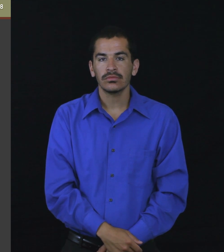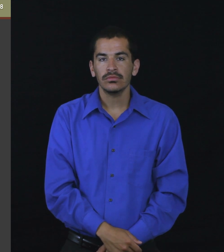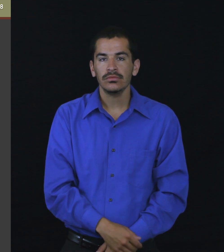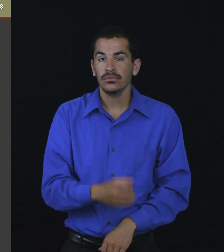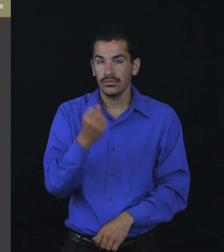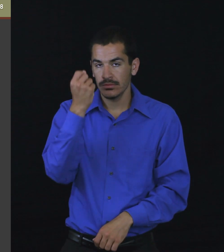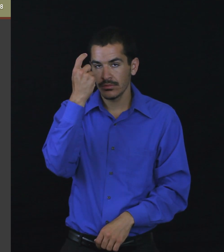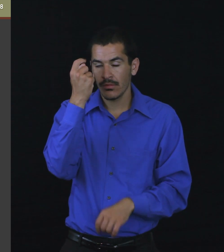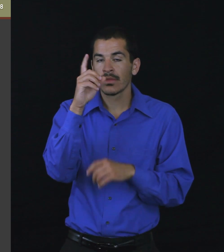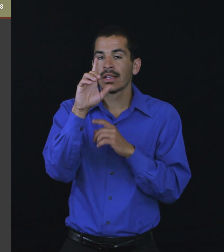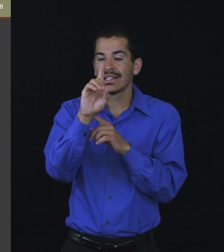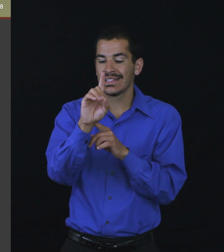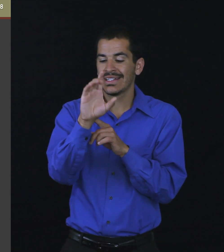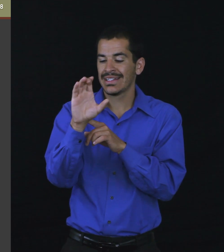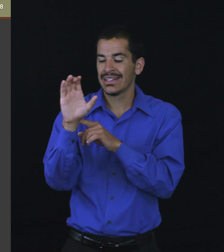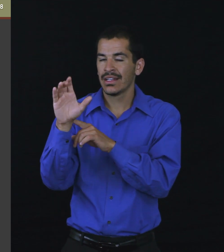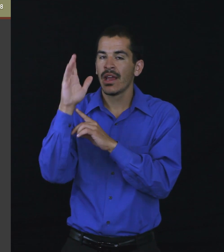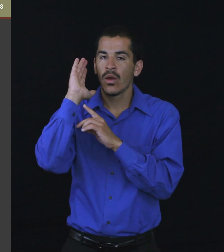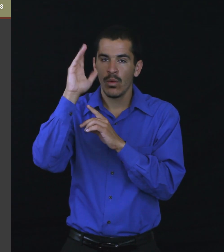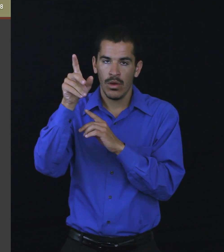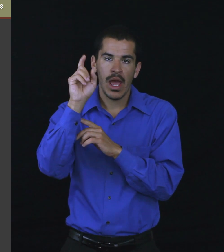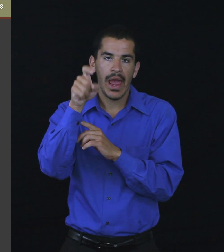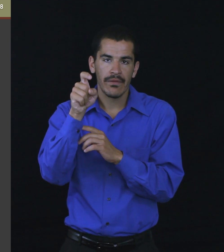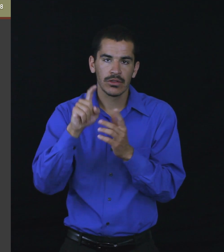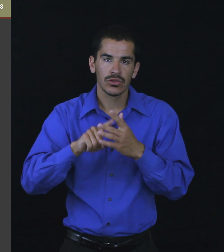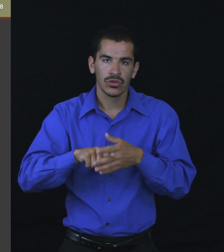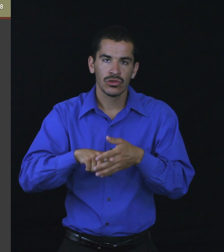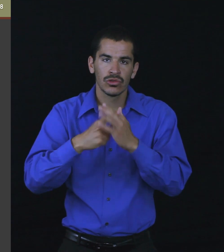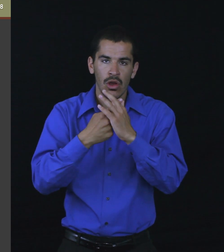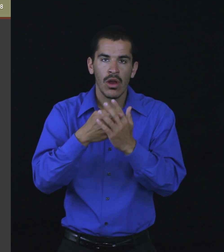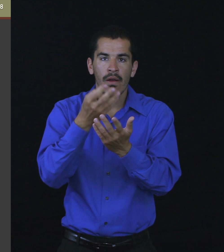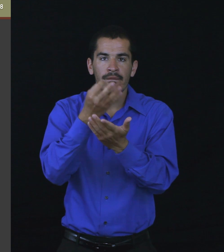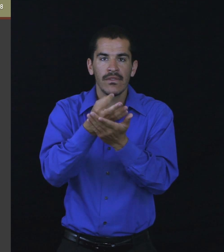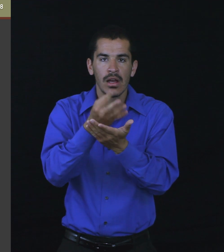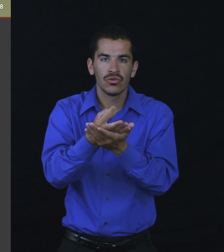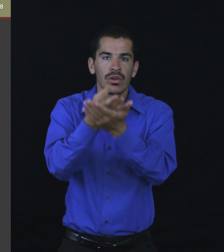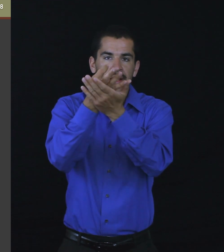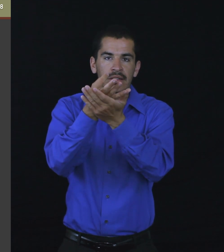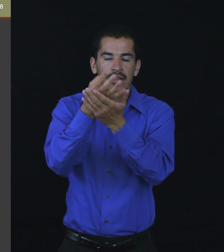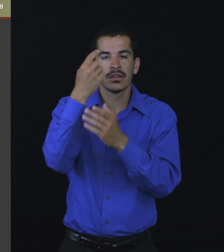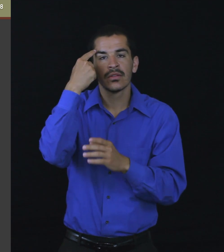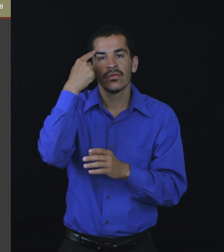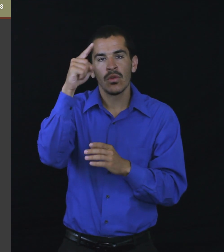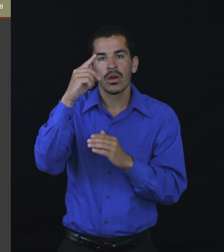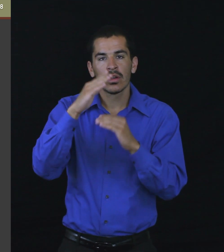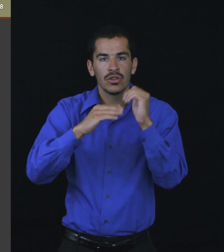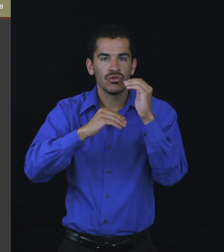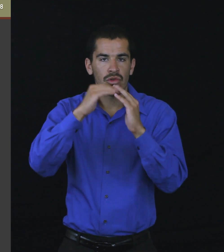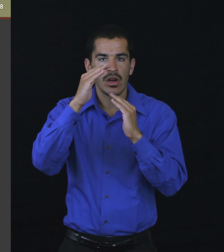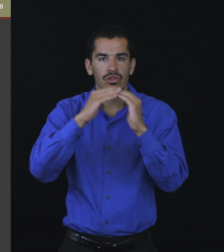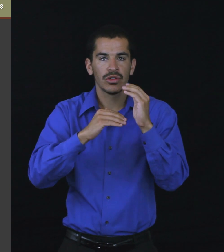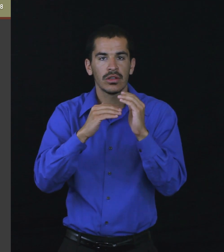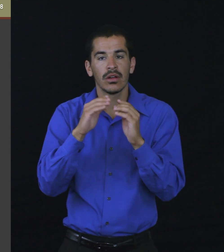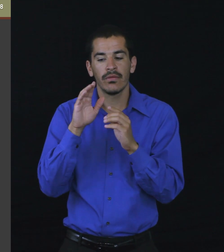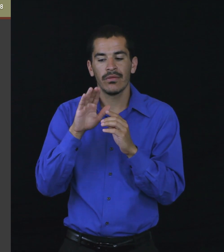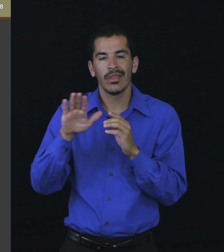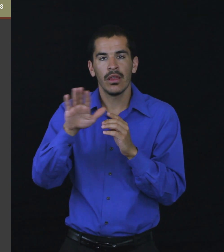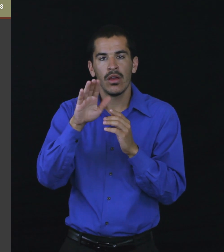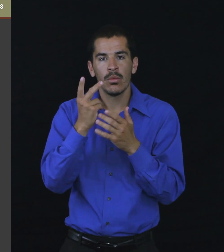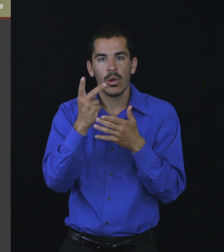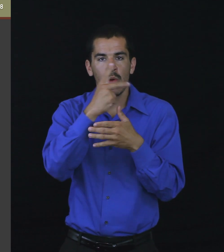DCC would have to begin fundraising for construction of Priority 1 spaces at the same